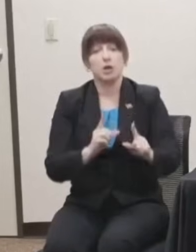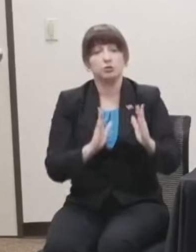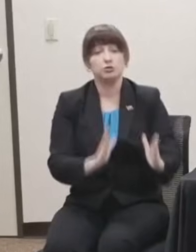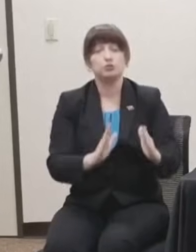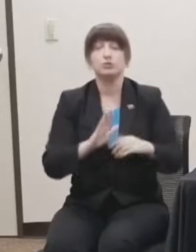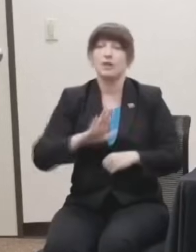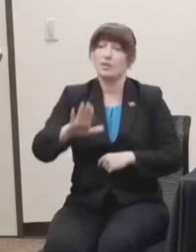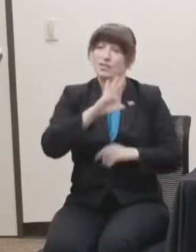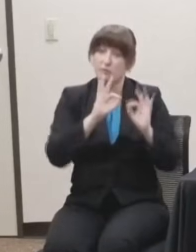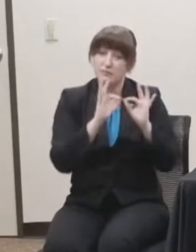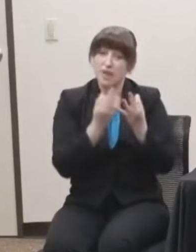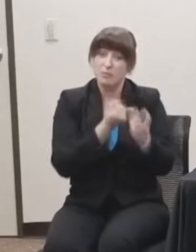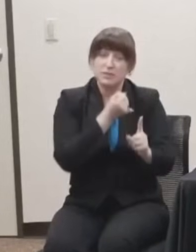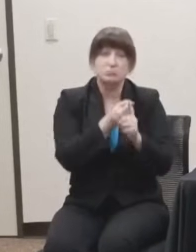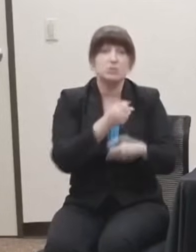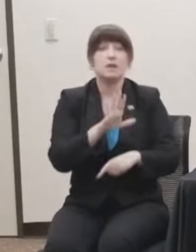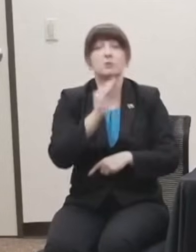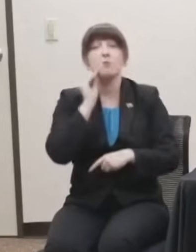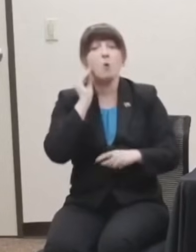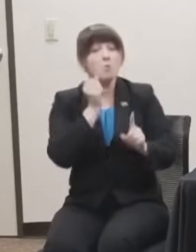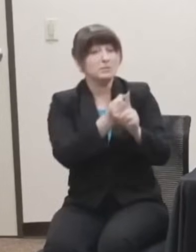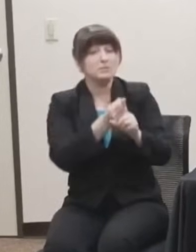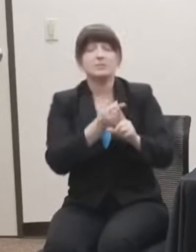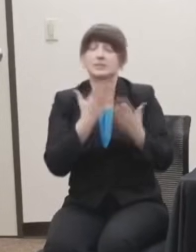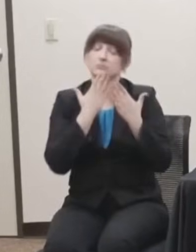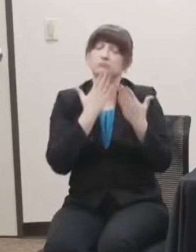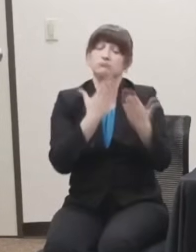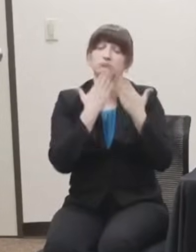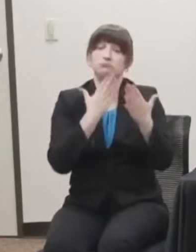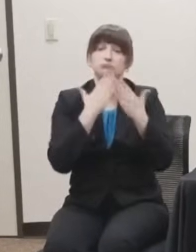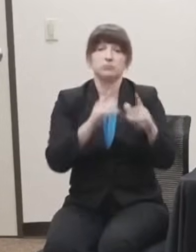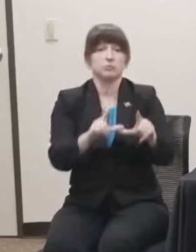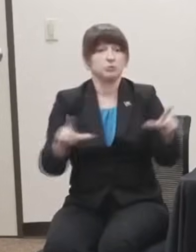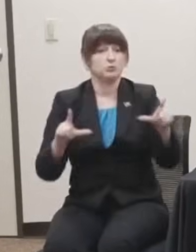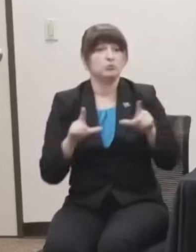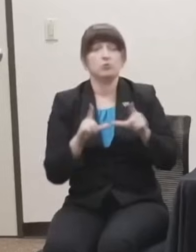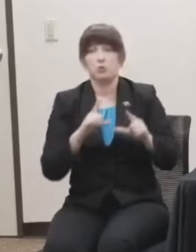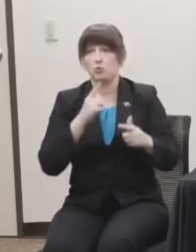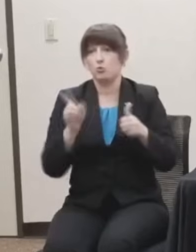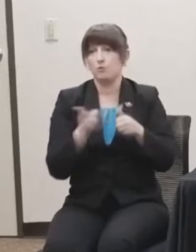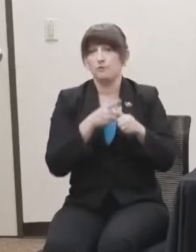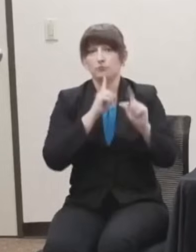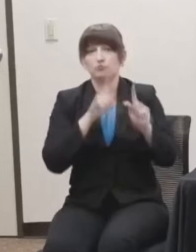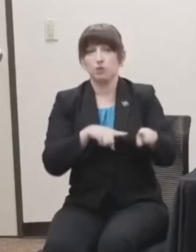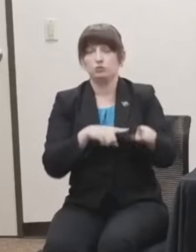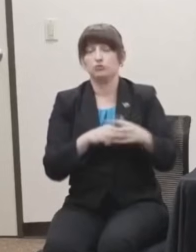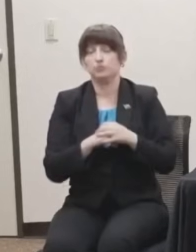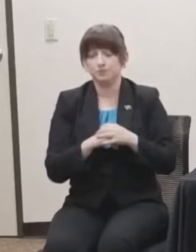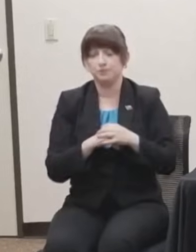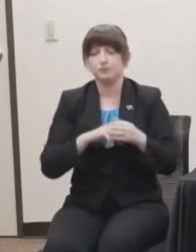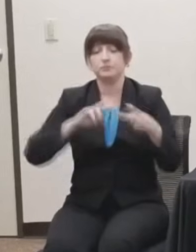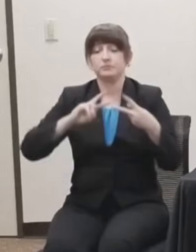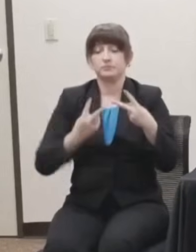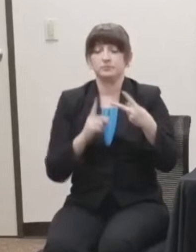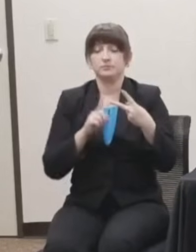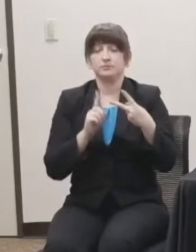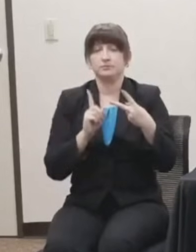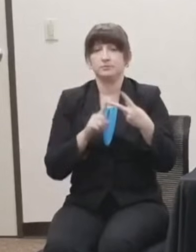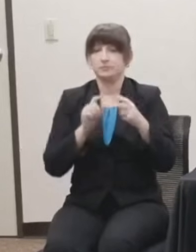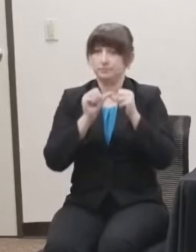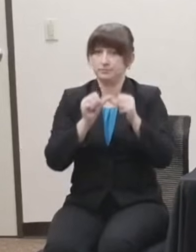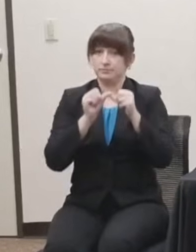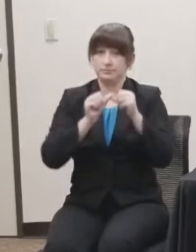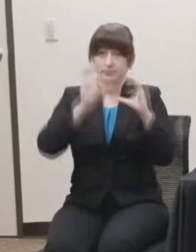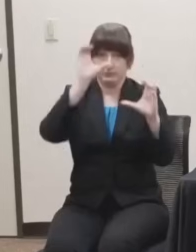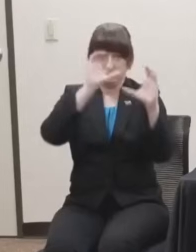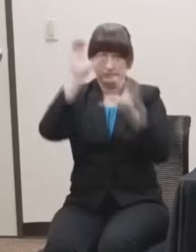and they're still there on the job. We owe them a great amount of gratitude. Second, we continue with our search, not only in Kerr County, but everywhere that